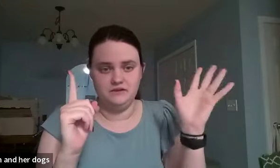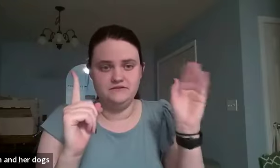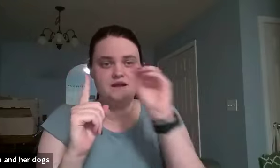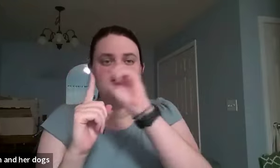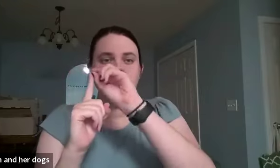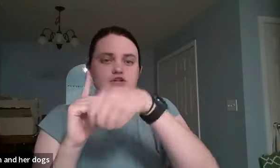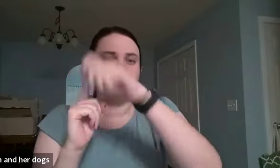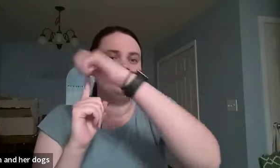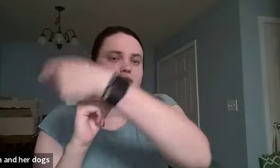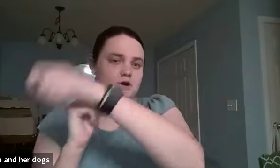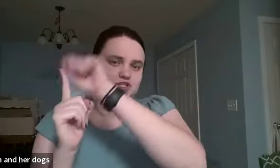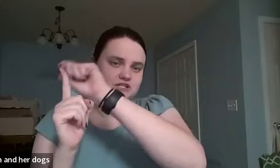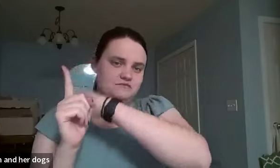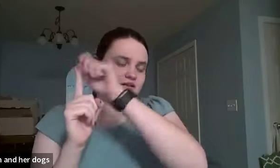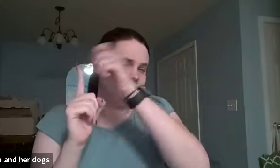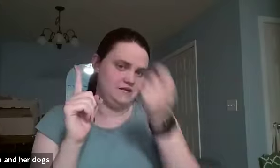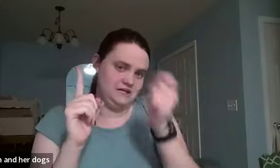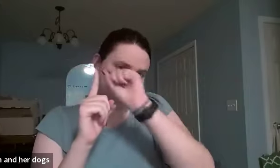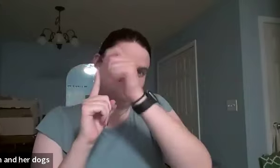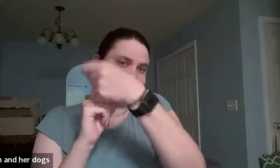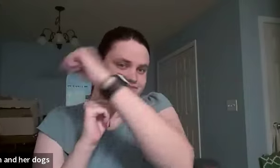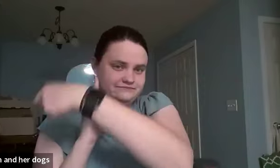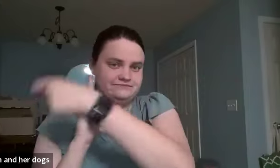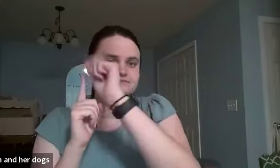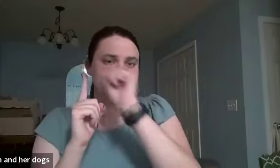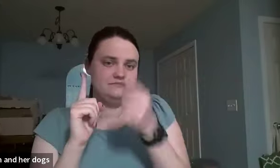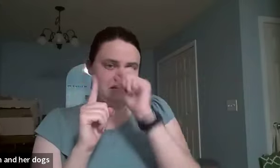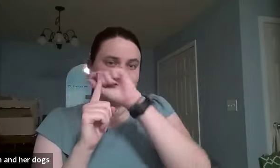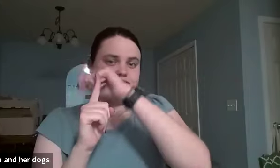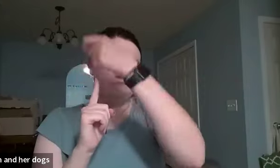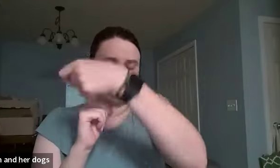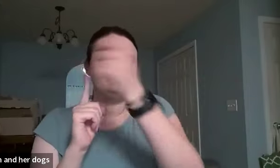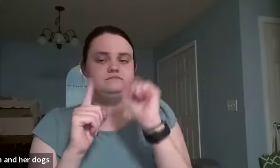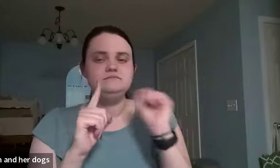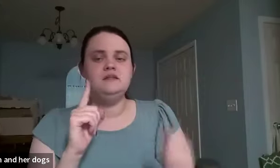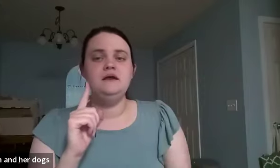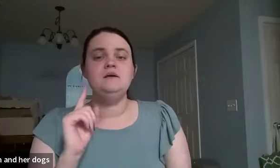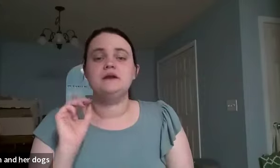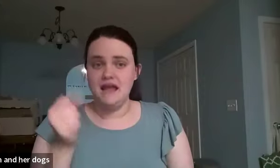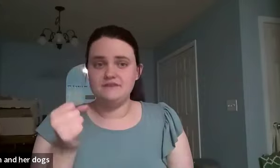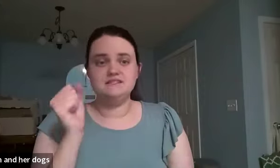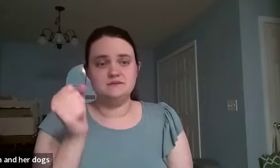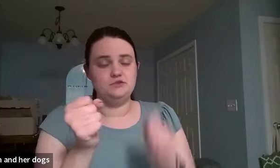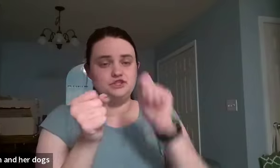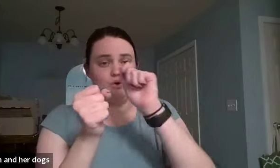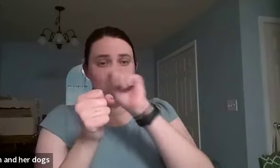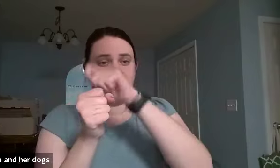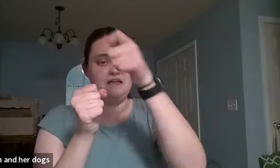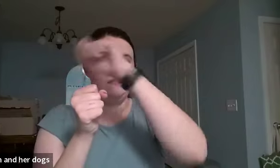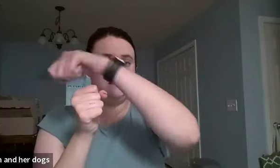help clarify. You're going to make the motion of peeling a banana. but I have seen some people just holding and